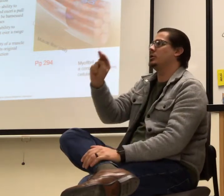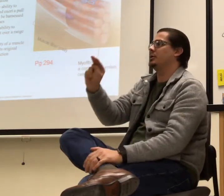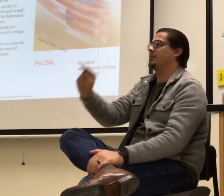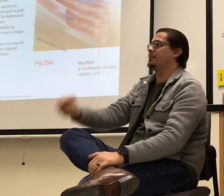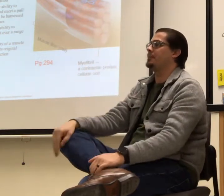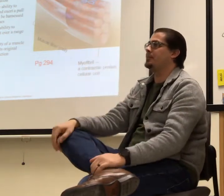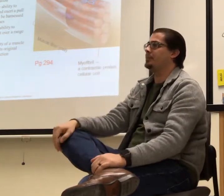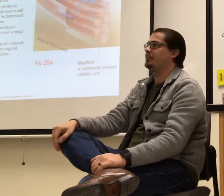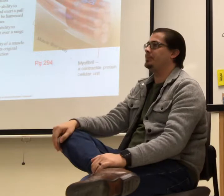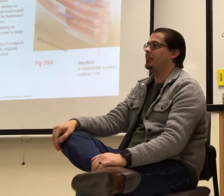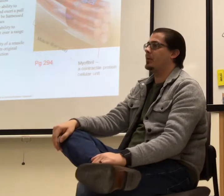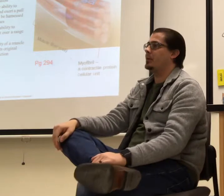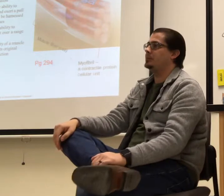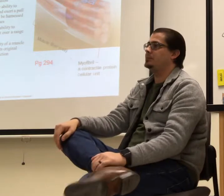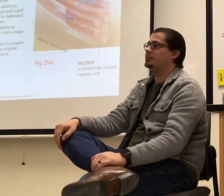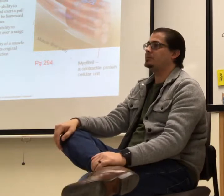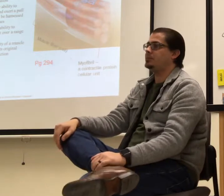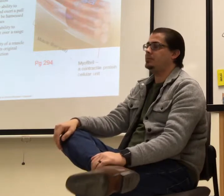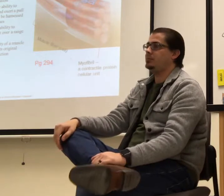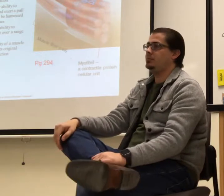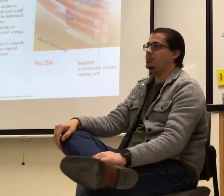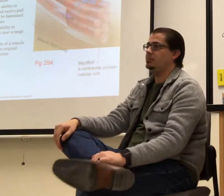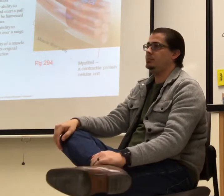So I'll paraphrase, muscles